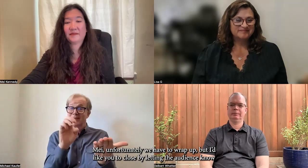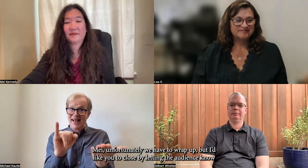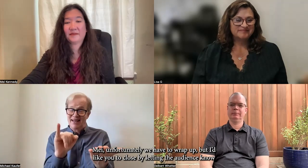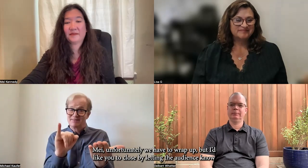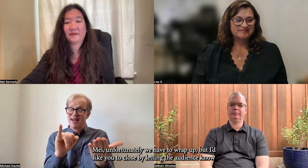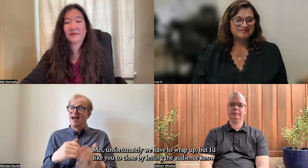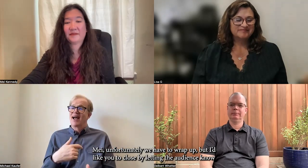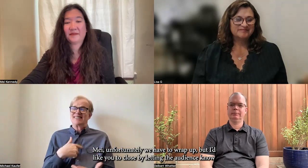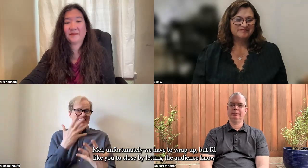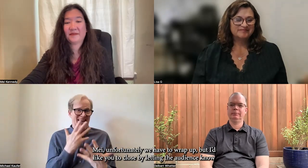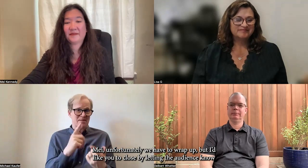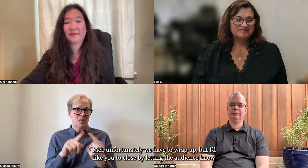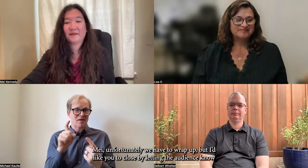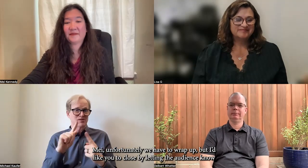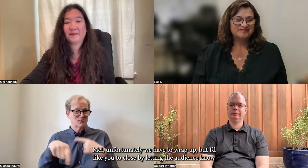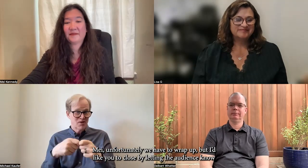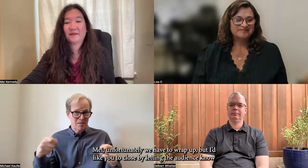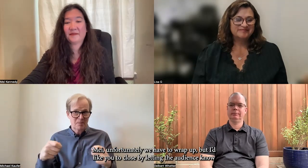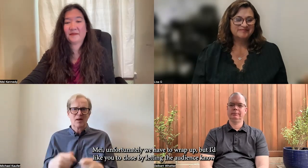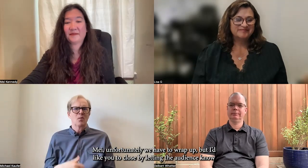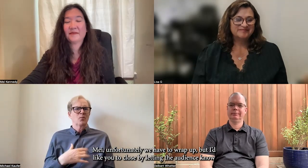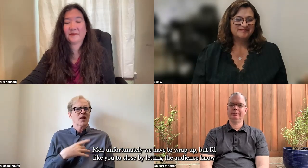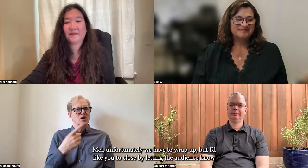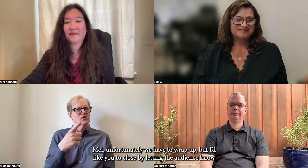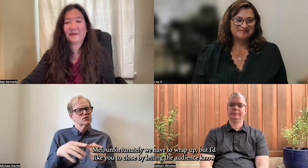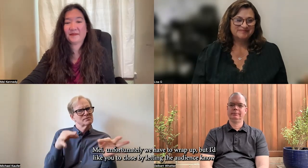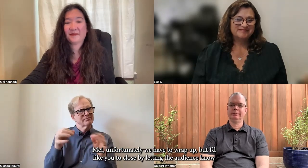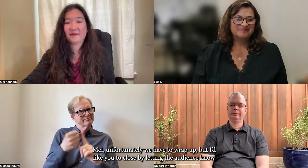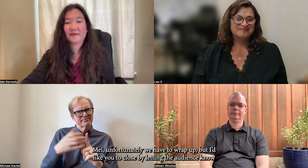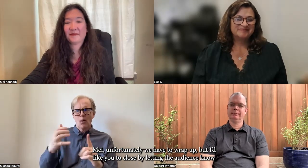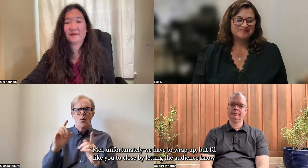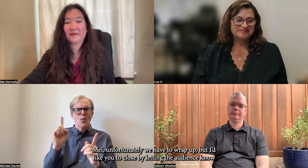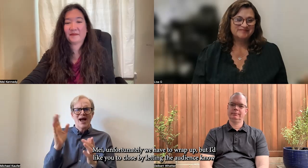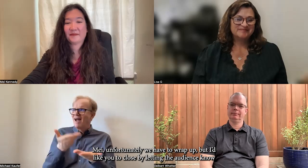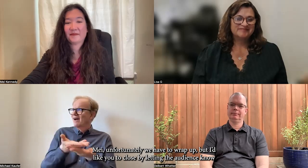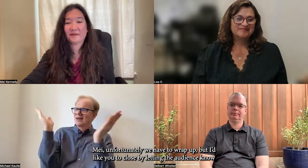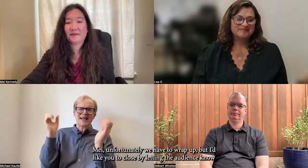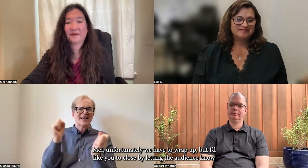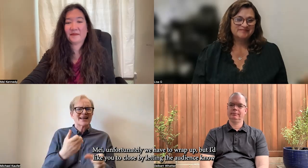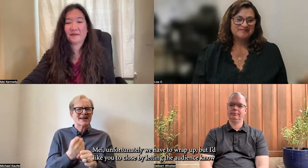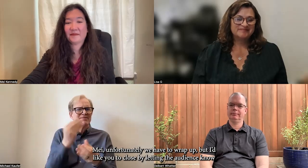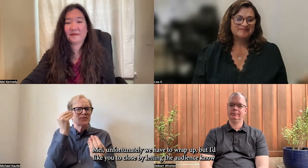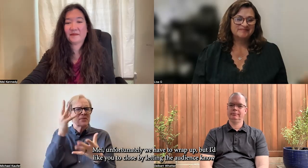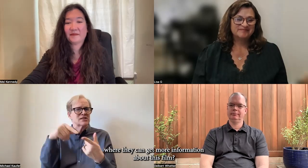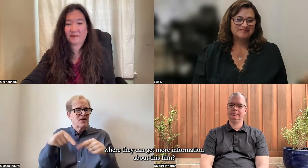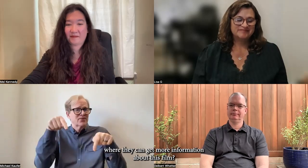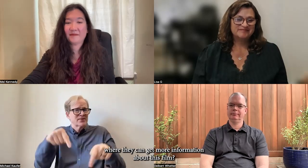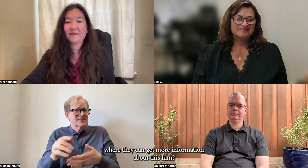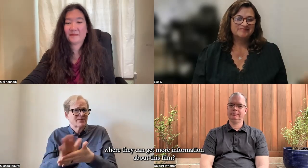May. Unfortunately, we have to wrap up, but I'd like you to close by letting the audience know where they can get